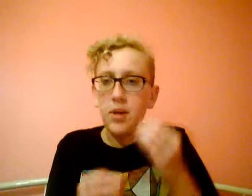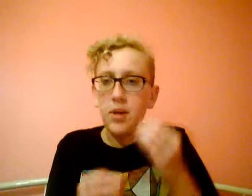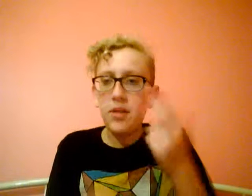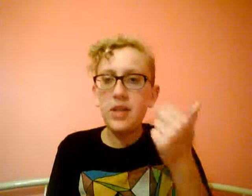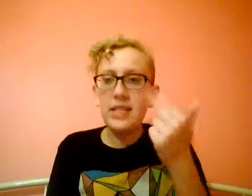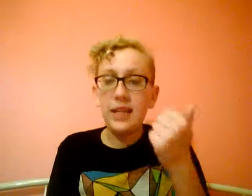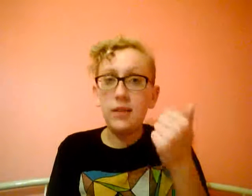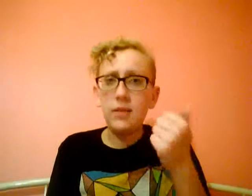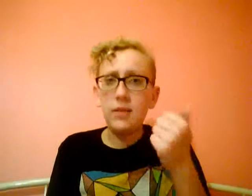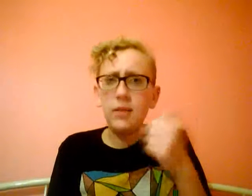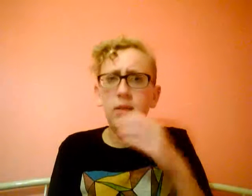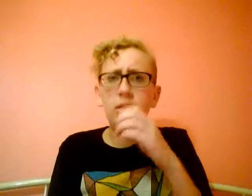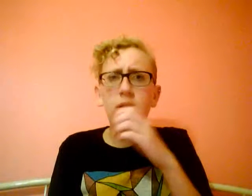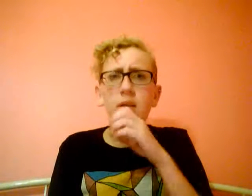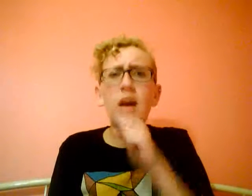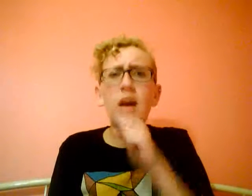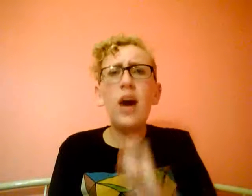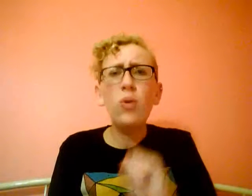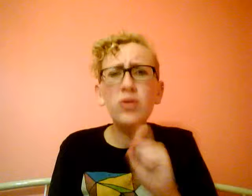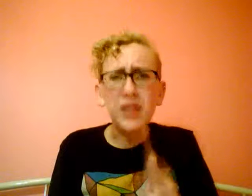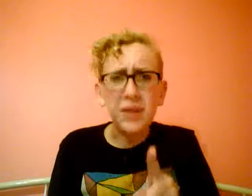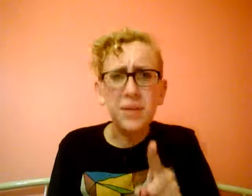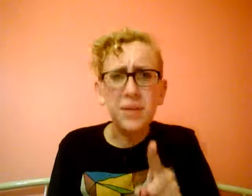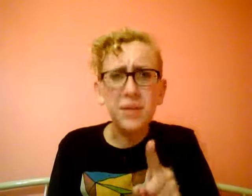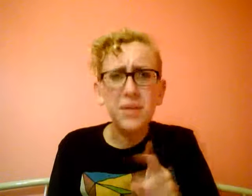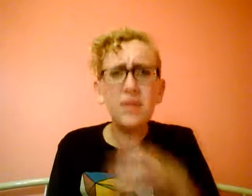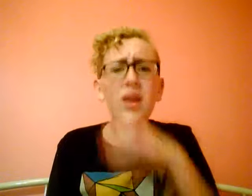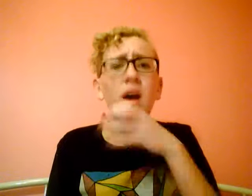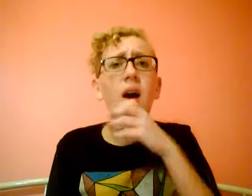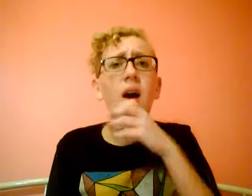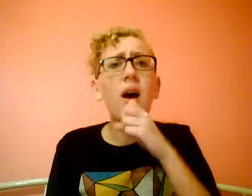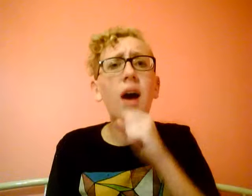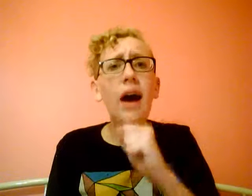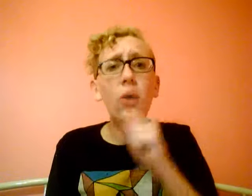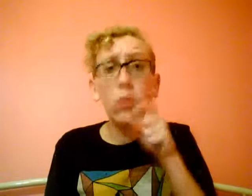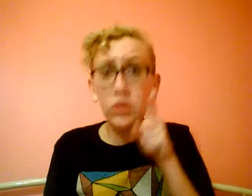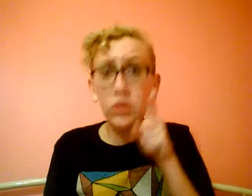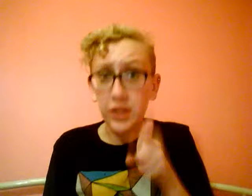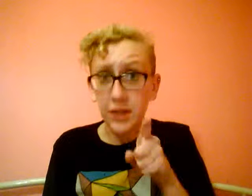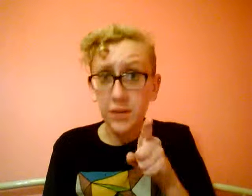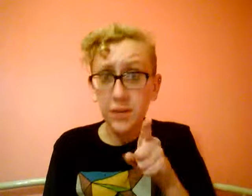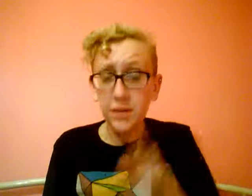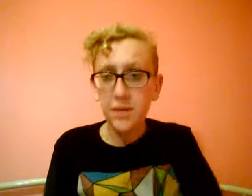Number 13, how old are you? How old are you?